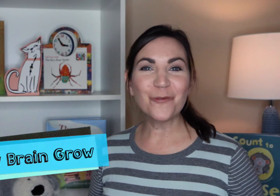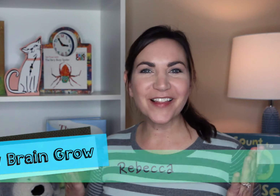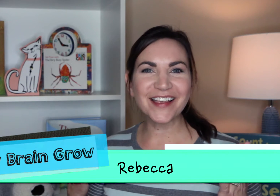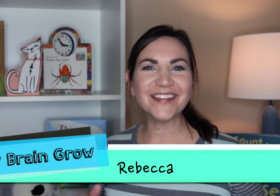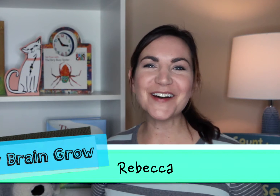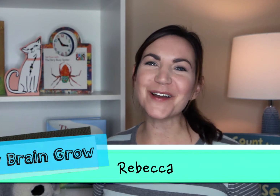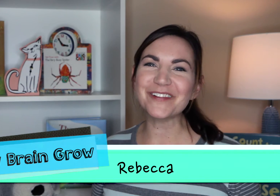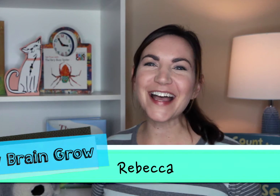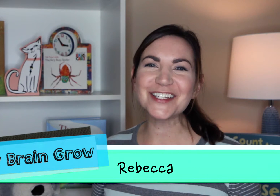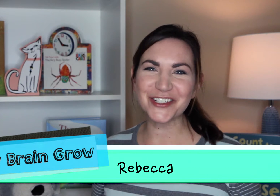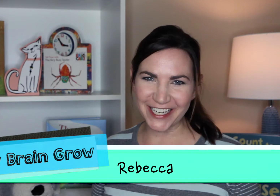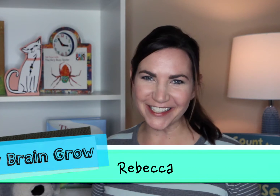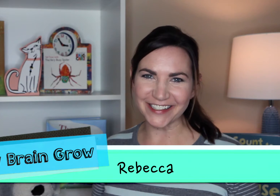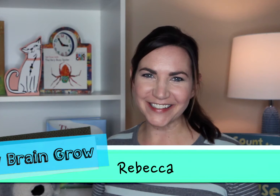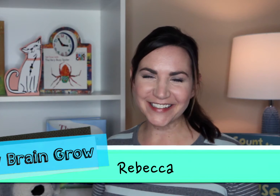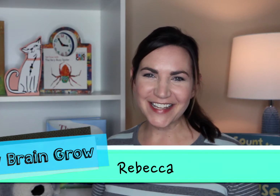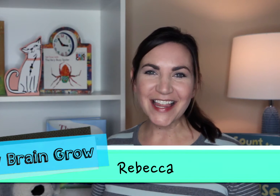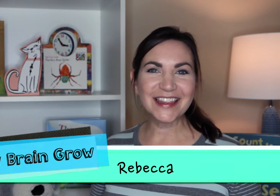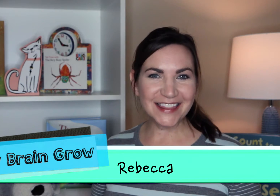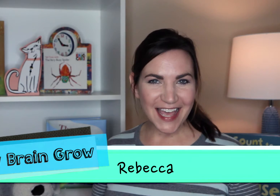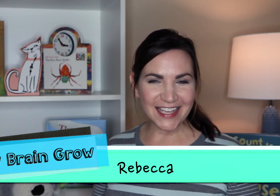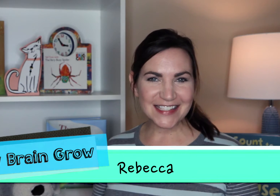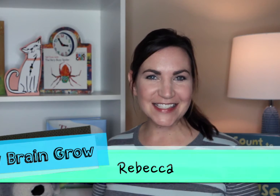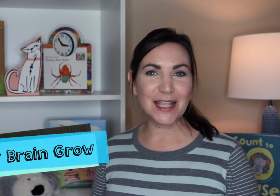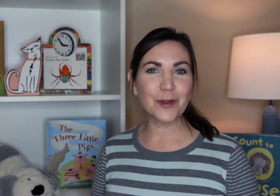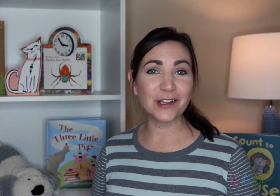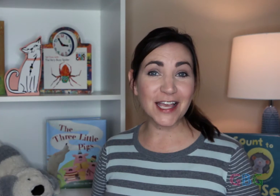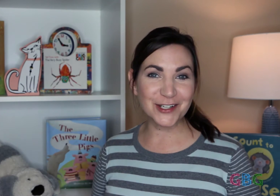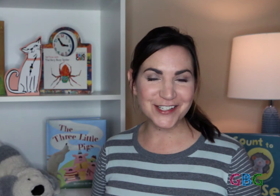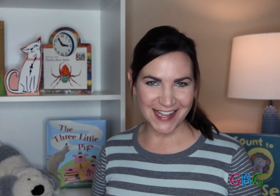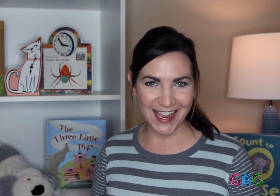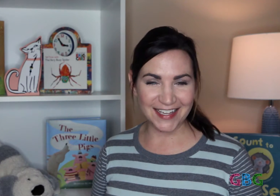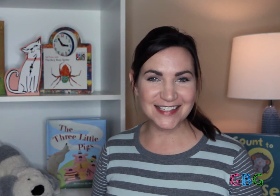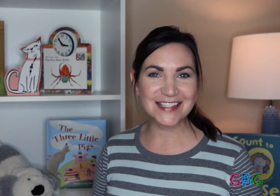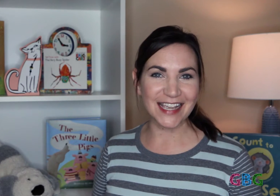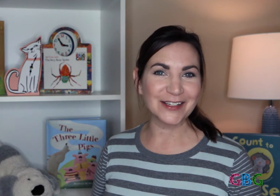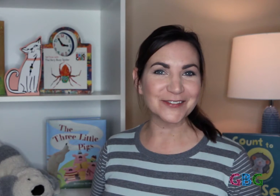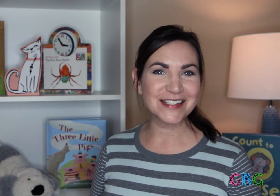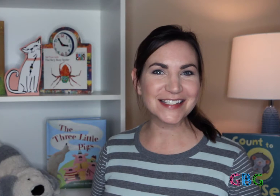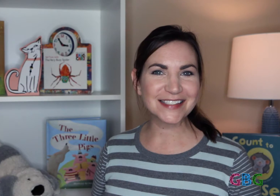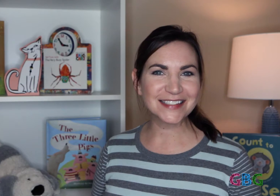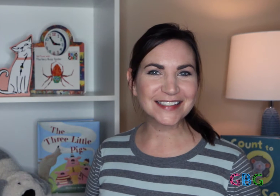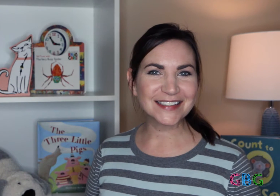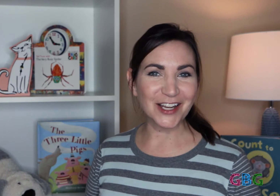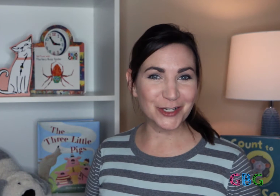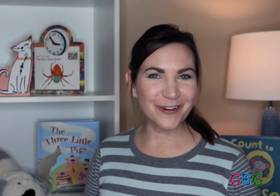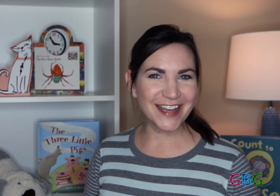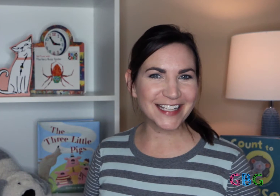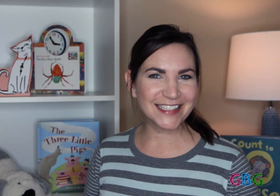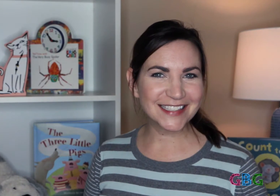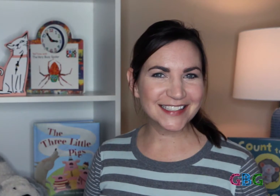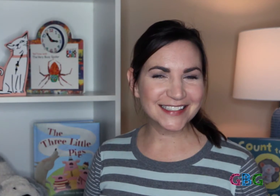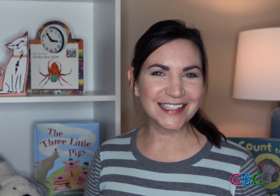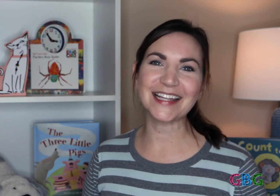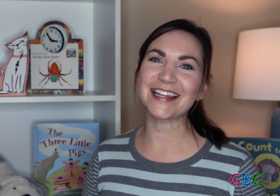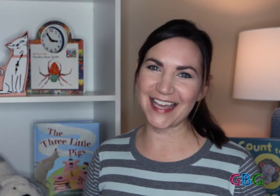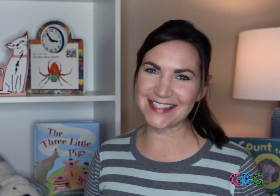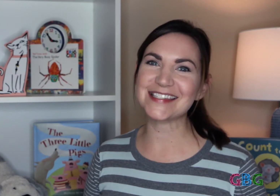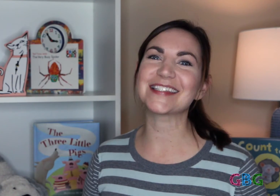Well, hello, I'm glad you're here. Let's name our letters and sounds. Are you ready? Let's